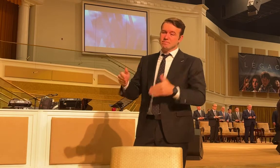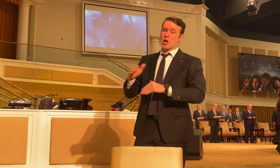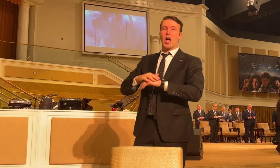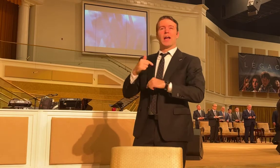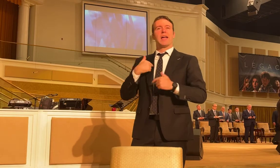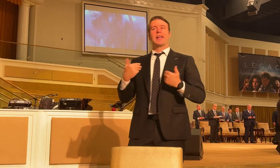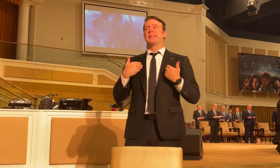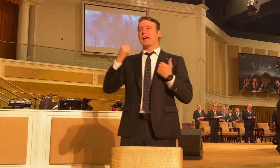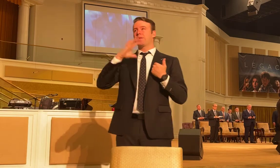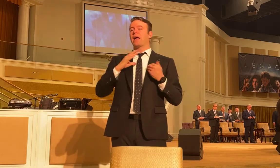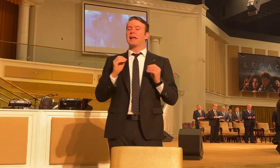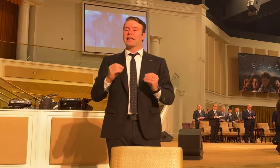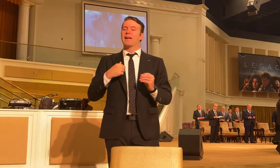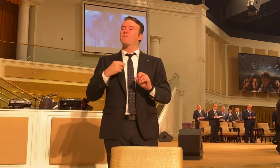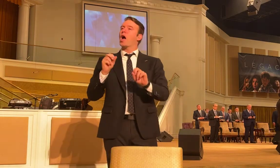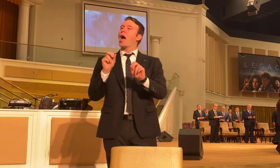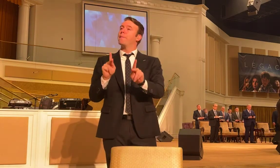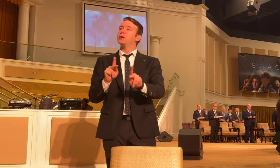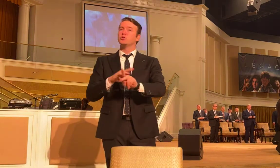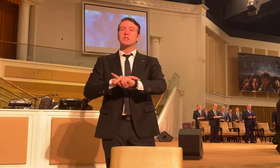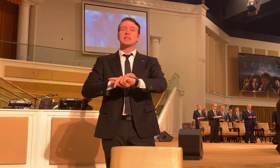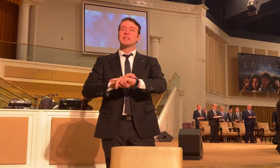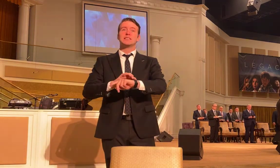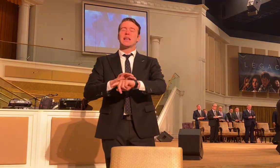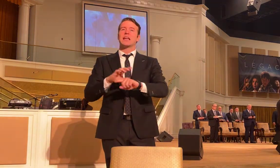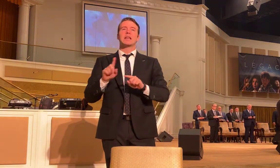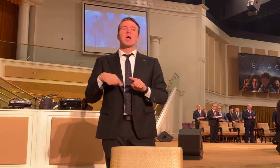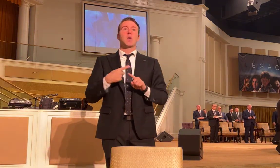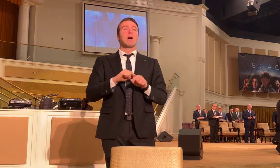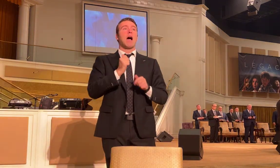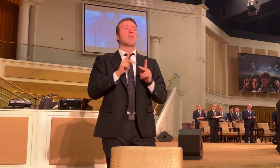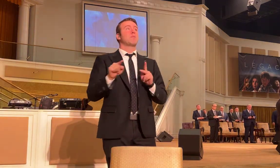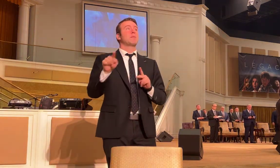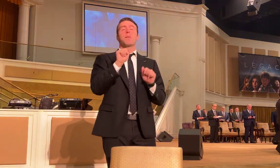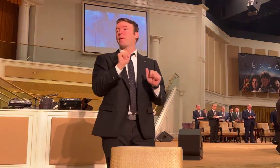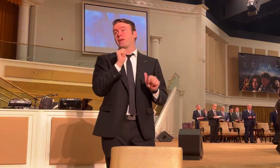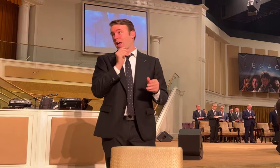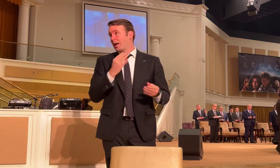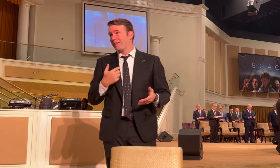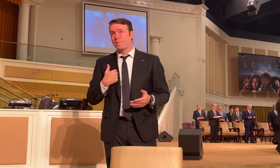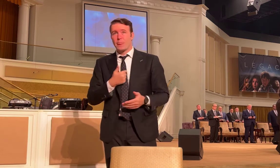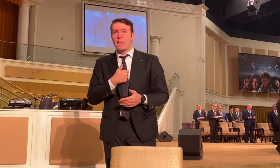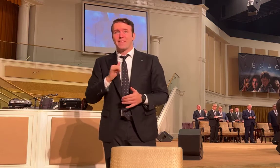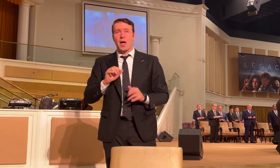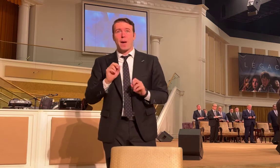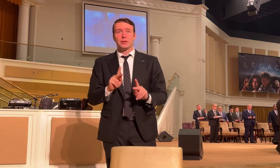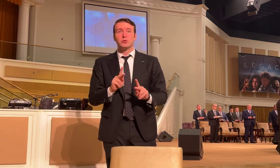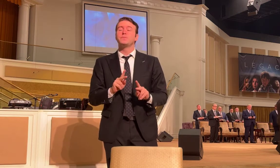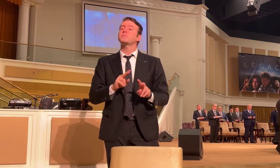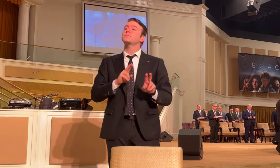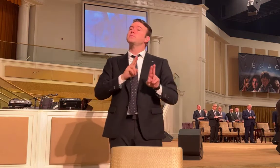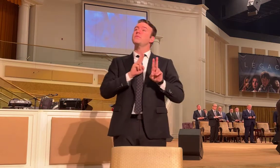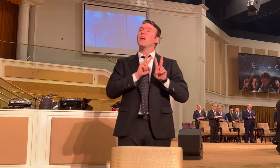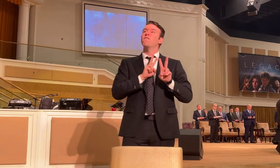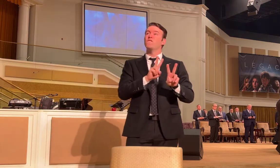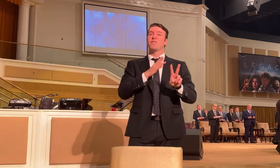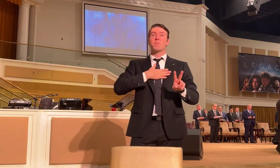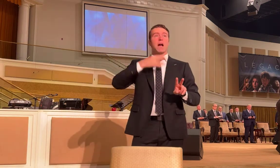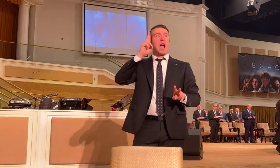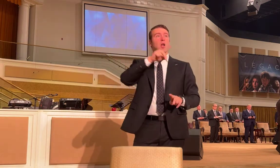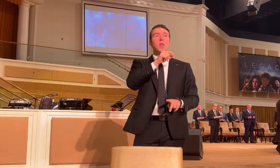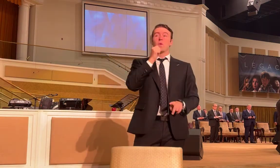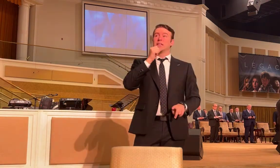and gave me opportunities when other people might not have. A funeral for my uncle was yesterday,